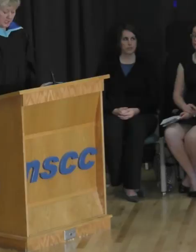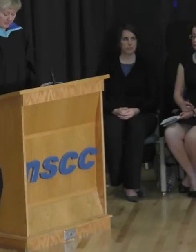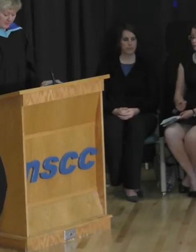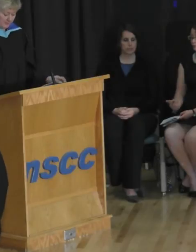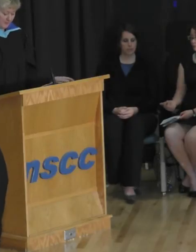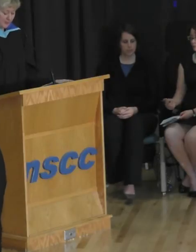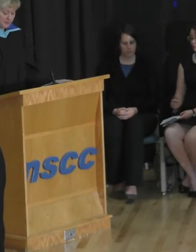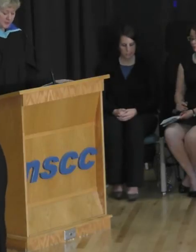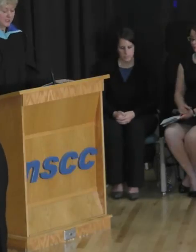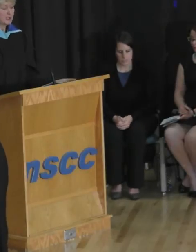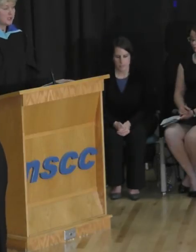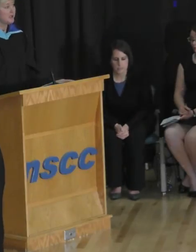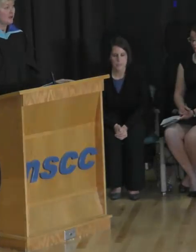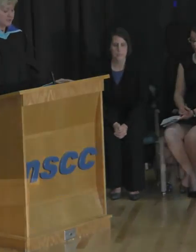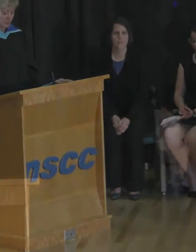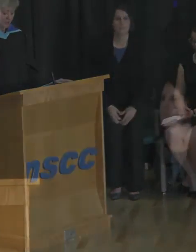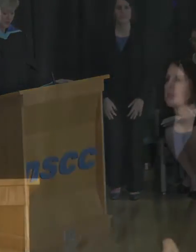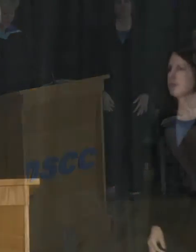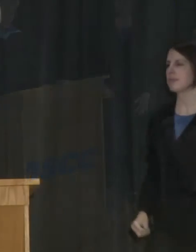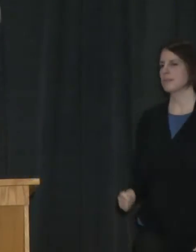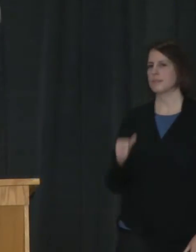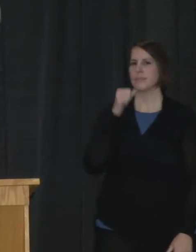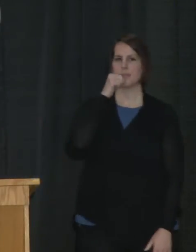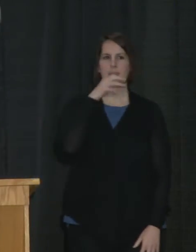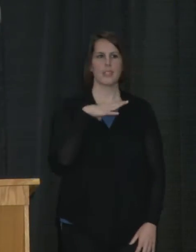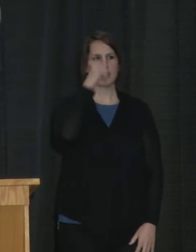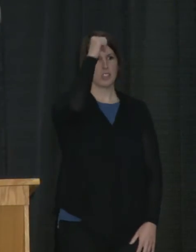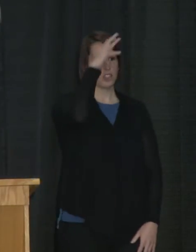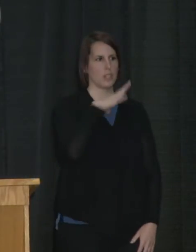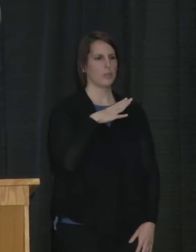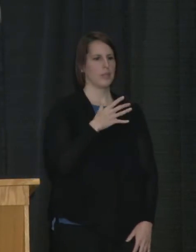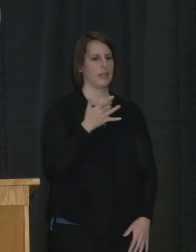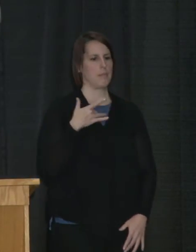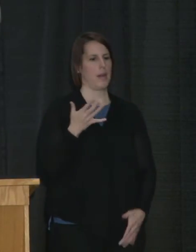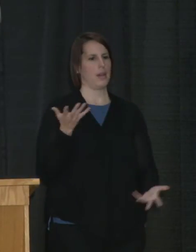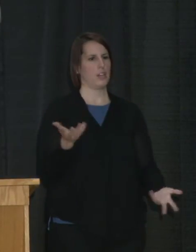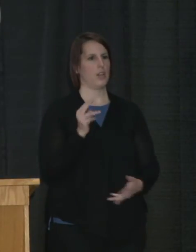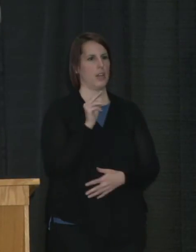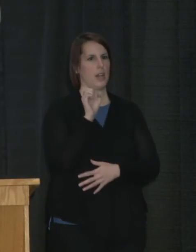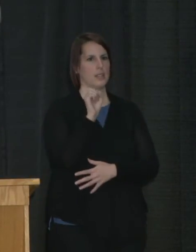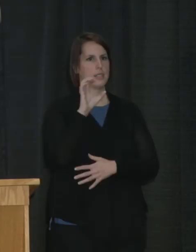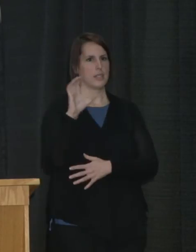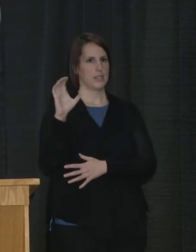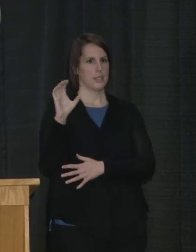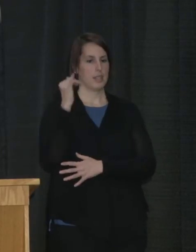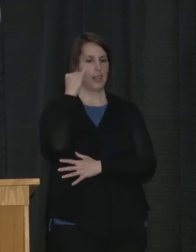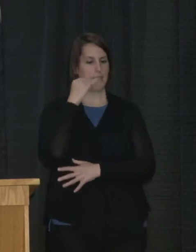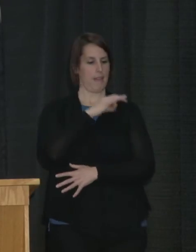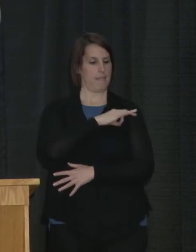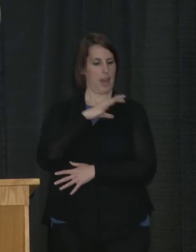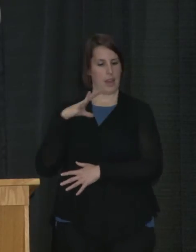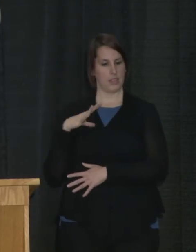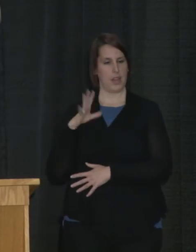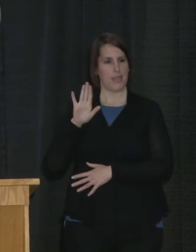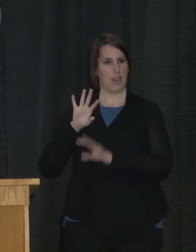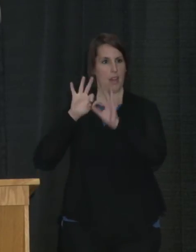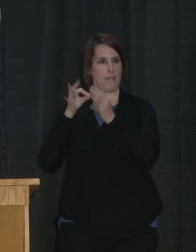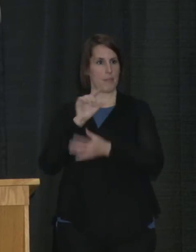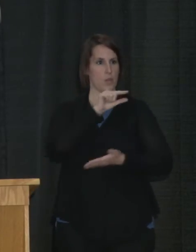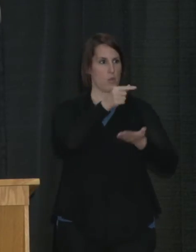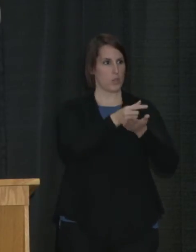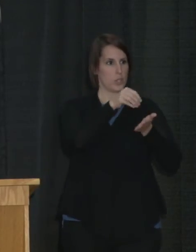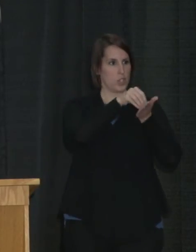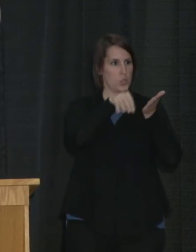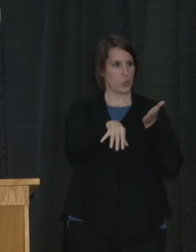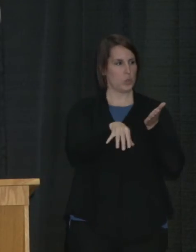Ladies and gentlemen, it is a tradition at Nova Scotia Community College that when a faculty or staff person has a family member graduating, we offer them